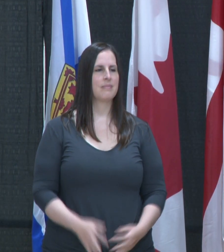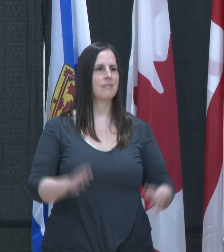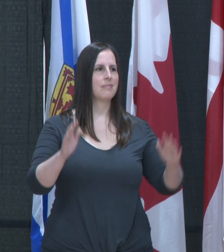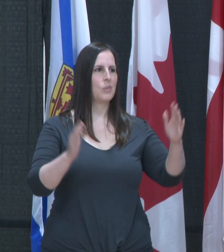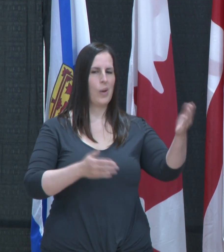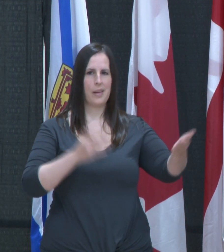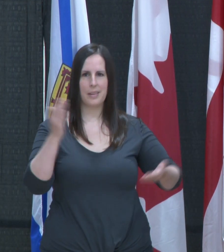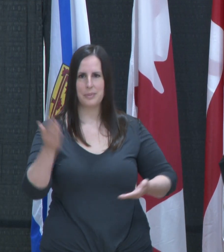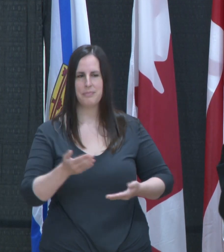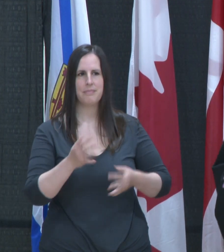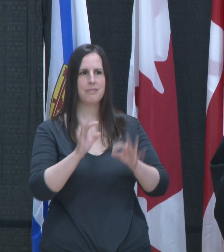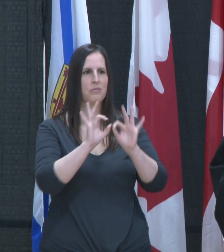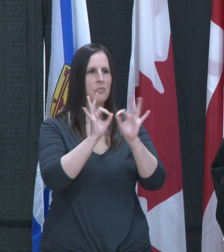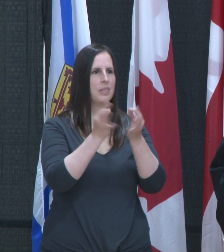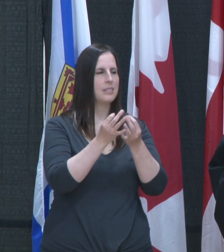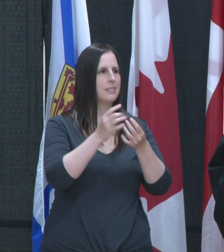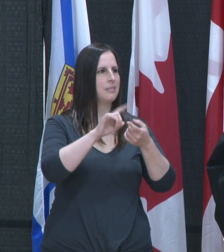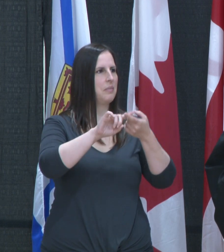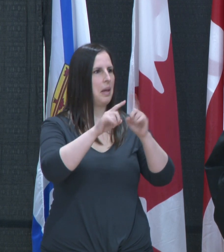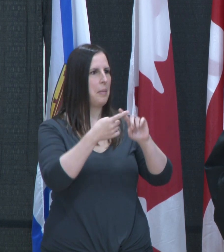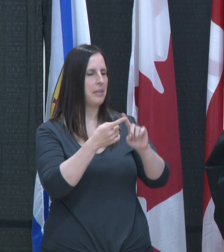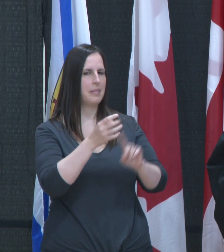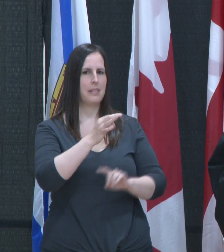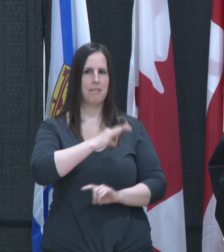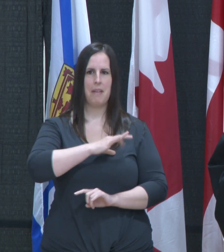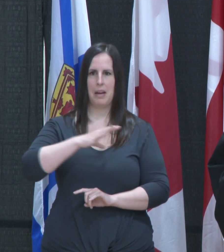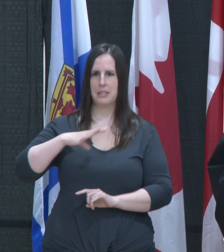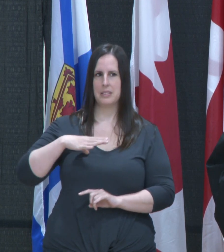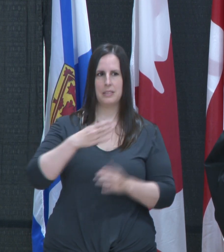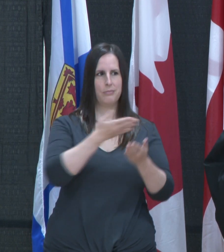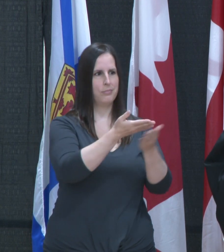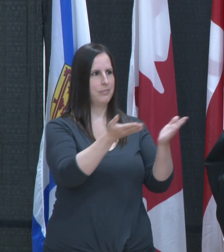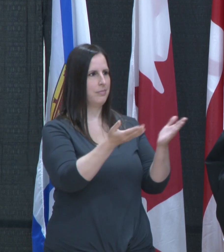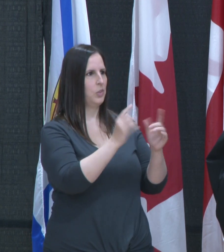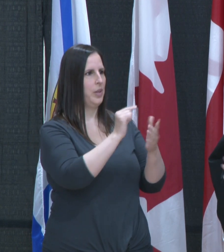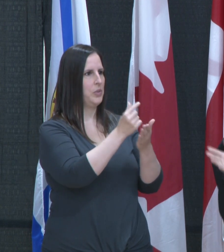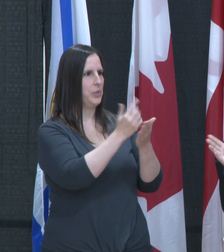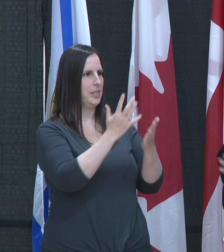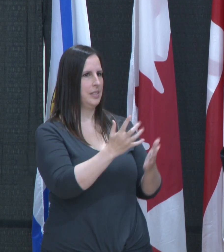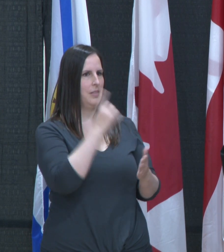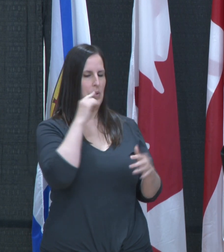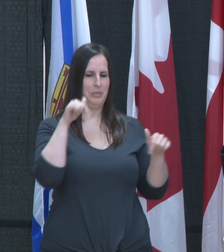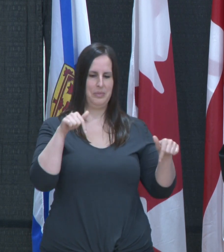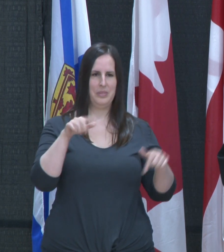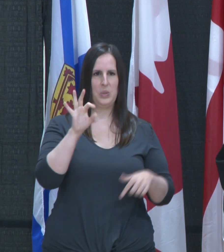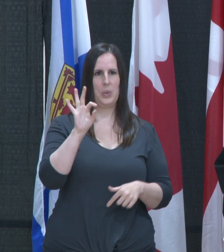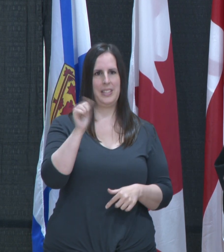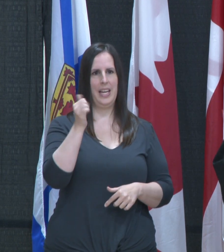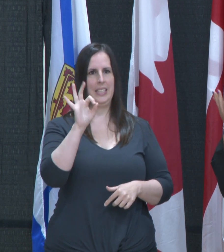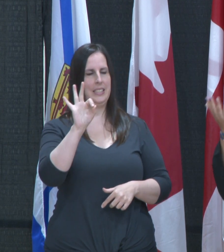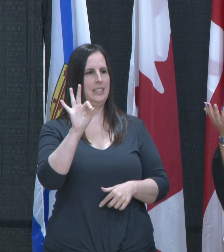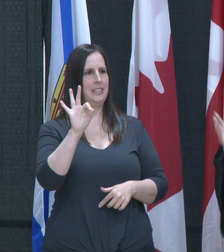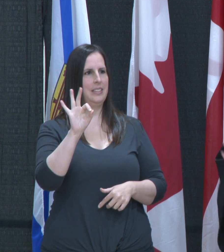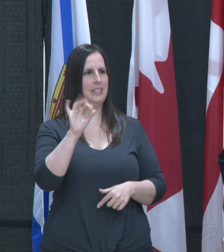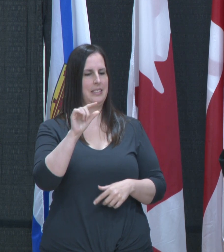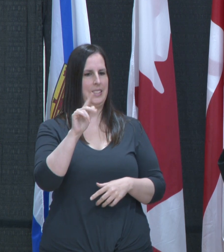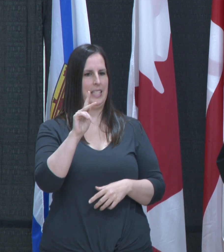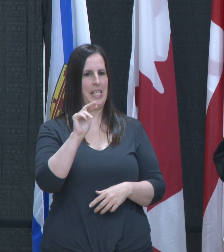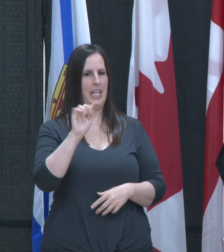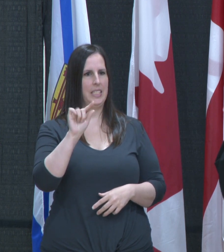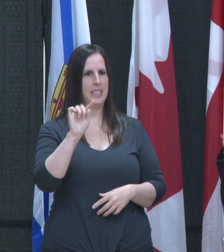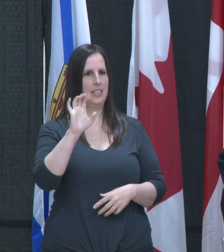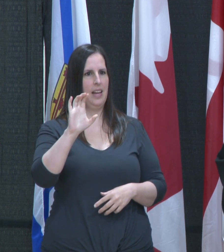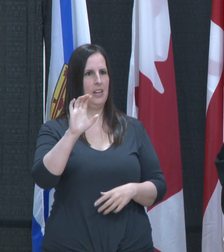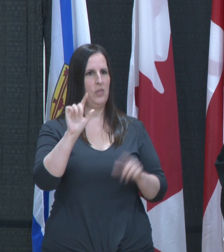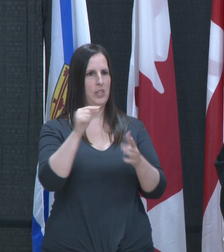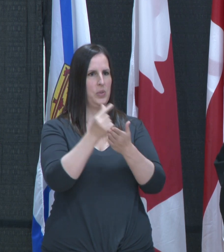Welcome, friends, family, faculty, and fellow graduates to the 2019 Kingstec graduation. If you didn't hear,